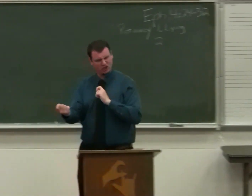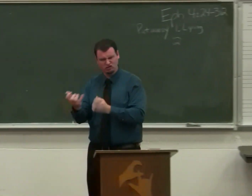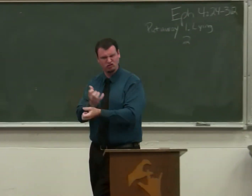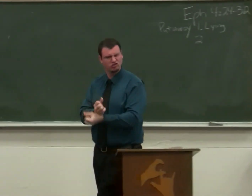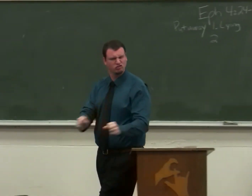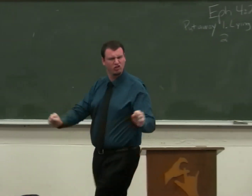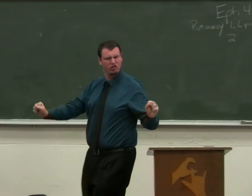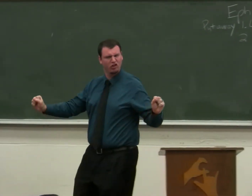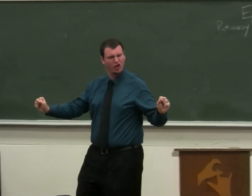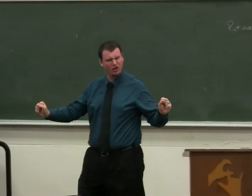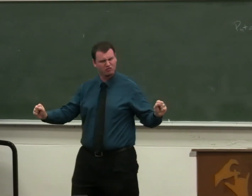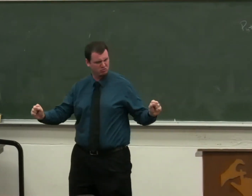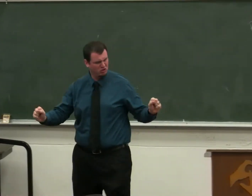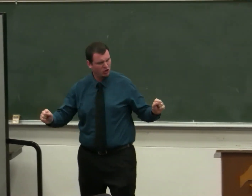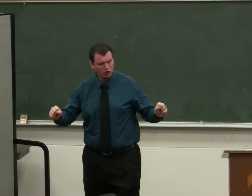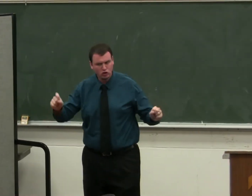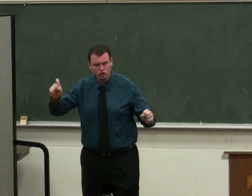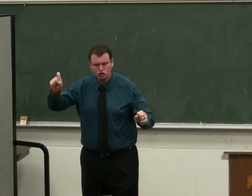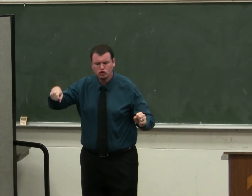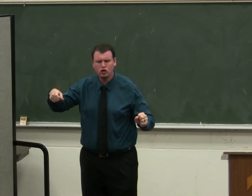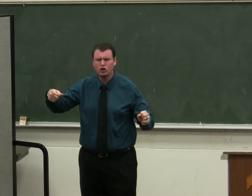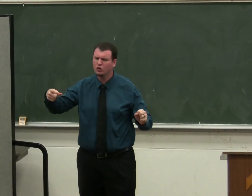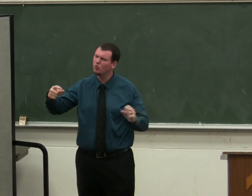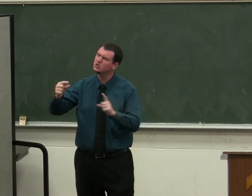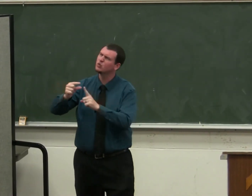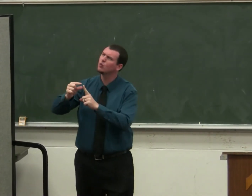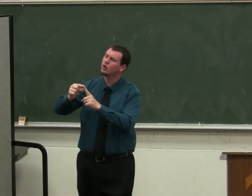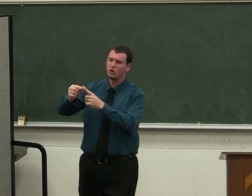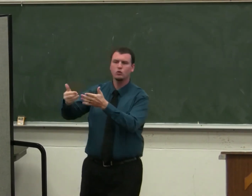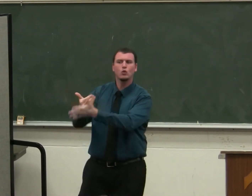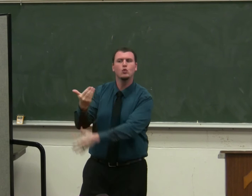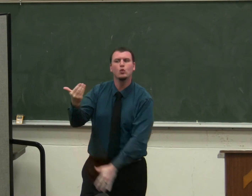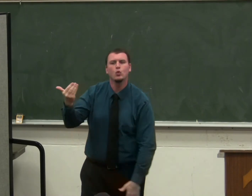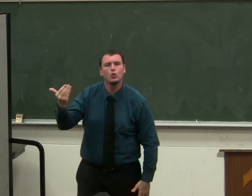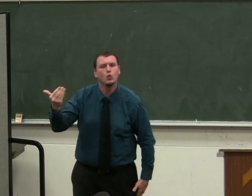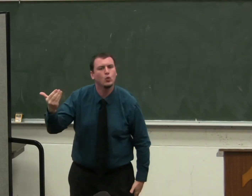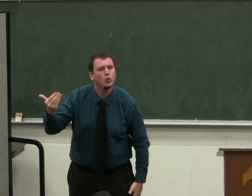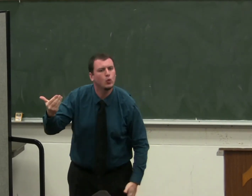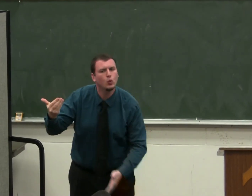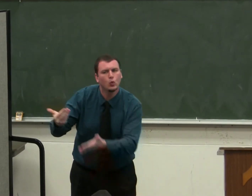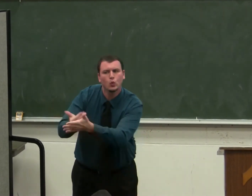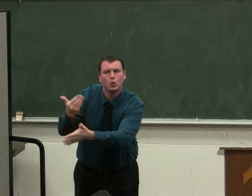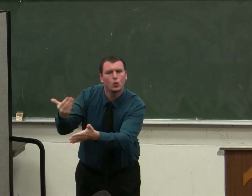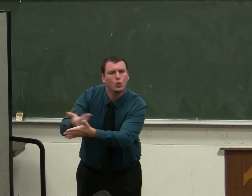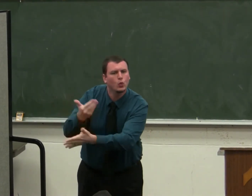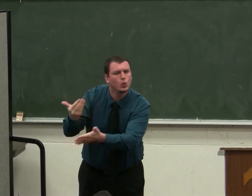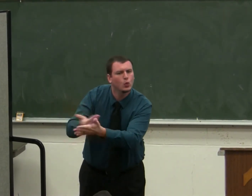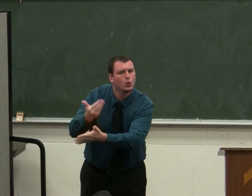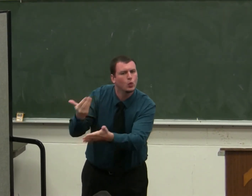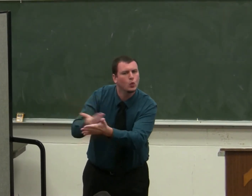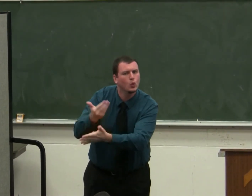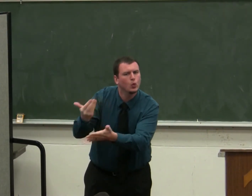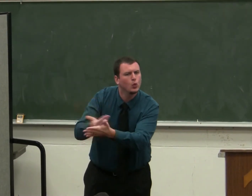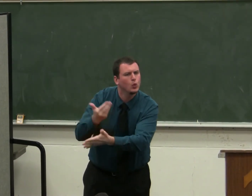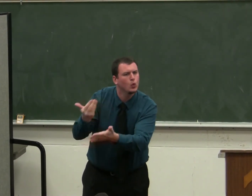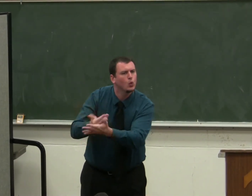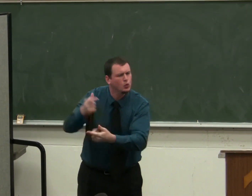But now that I am saved and I have been changed, what's that word again? New.